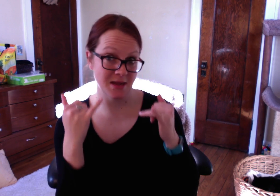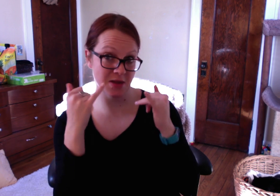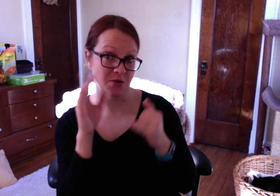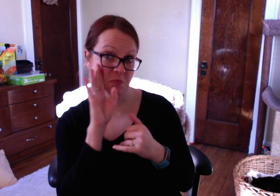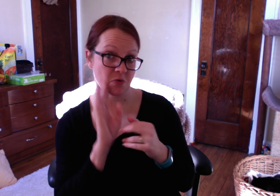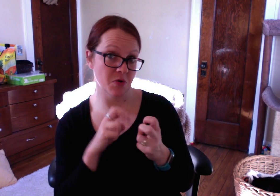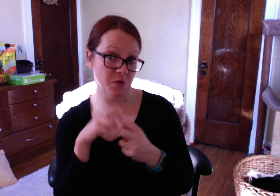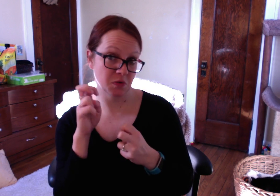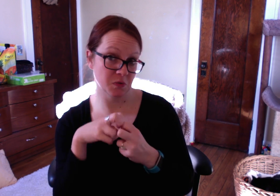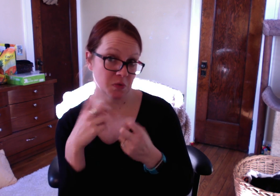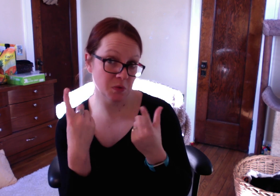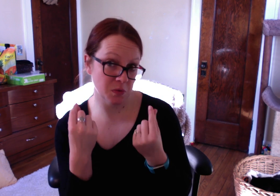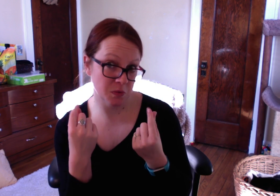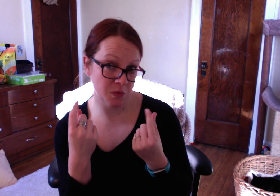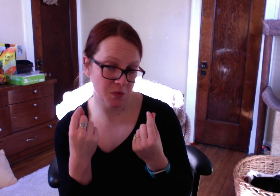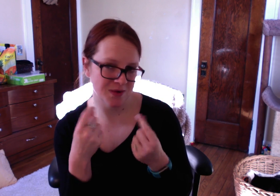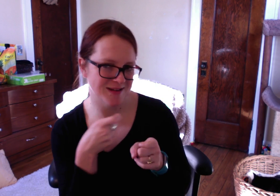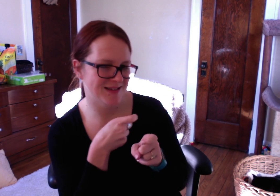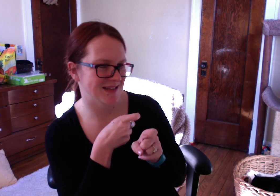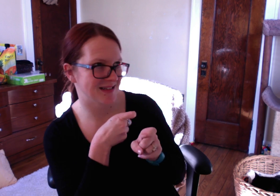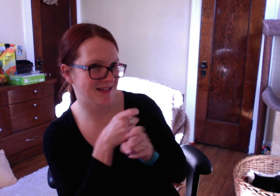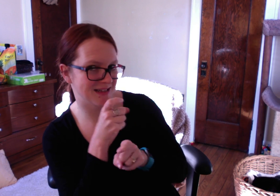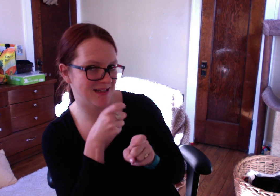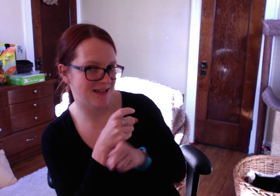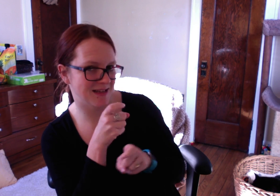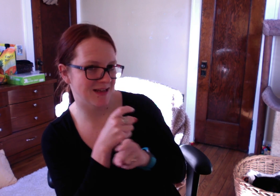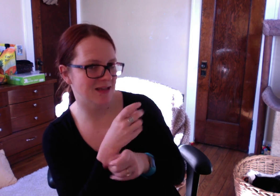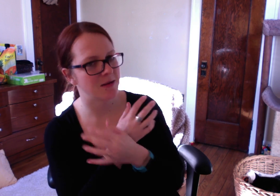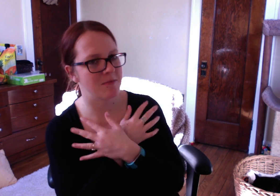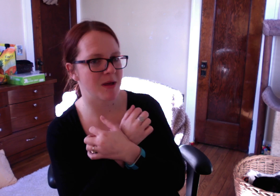Squirrel began to tease Bear.